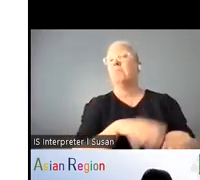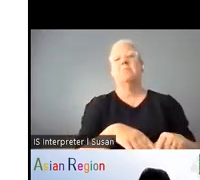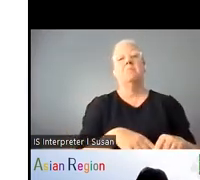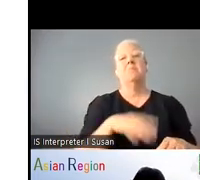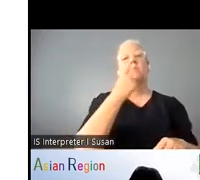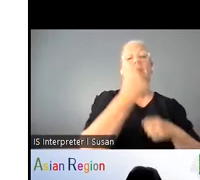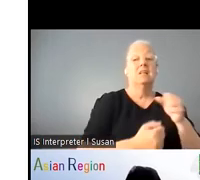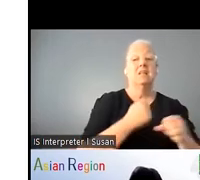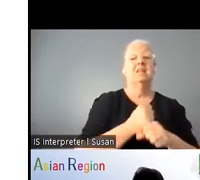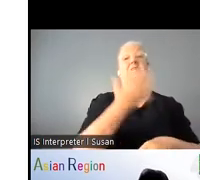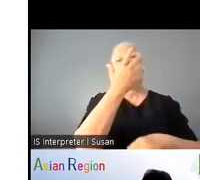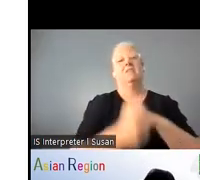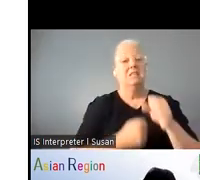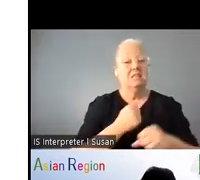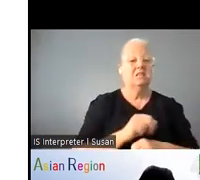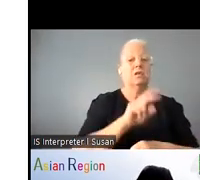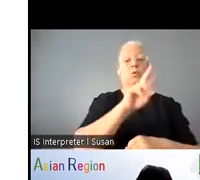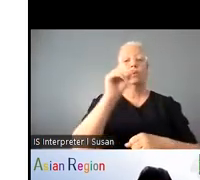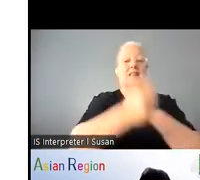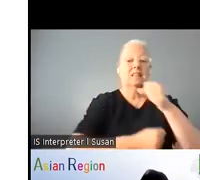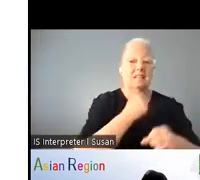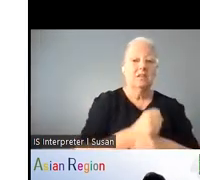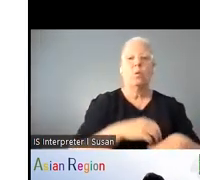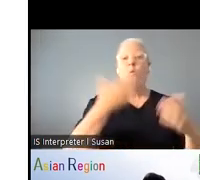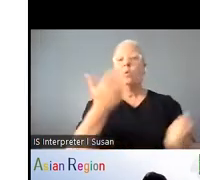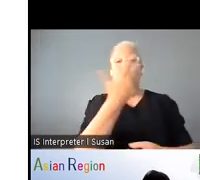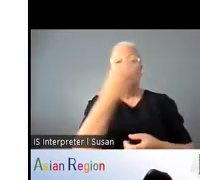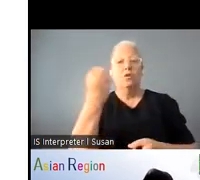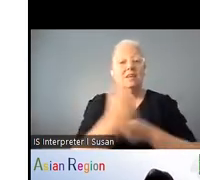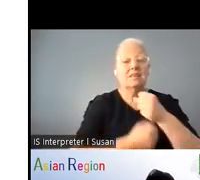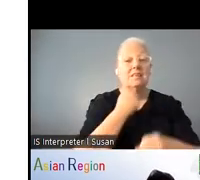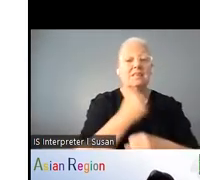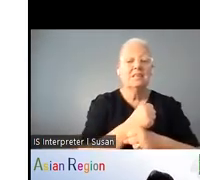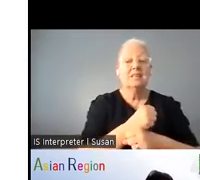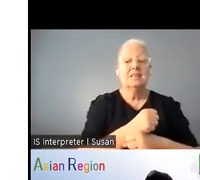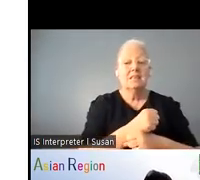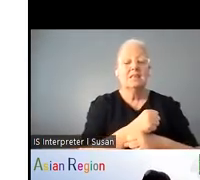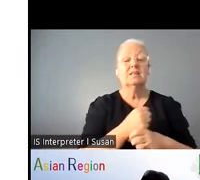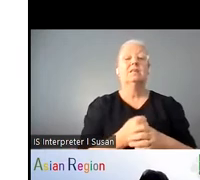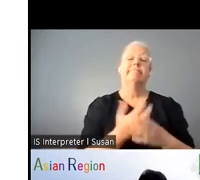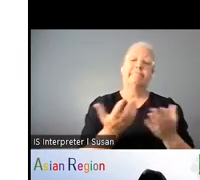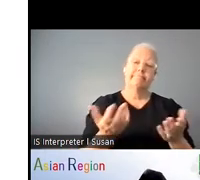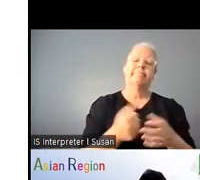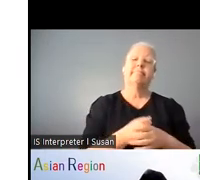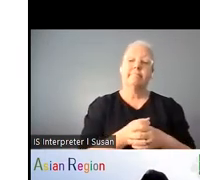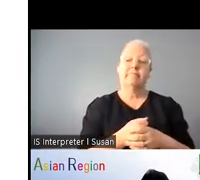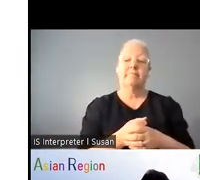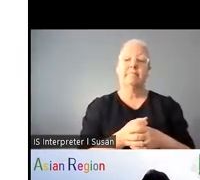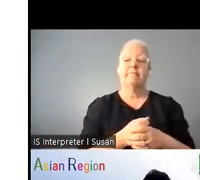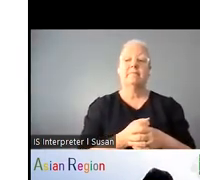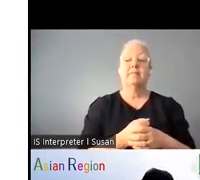5 years, 20 years or 30 years. When I ask someone who